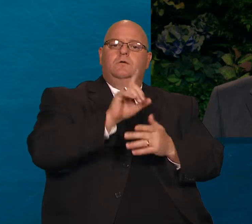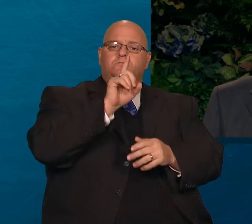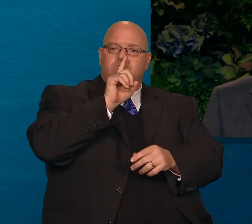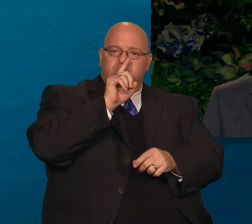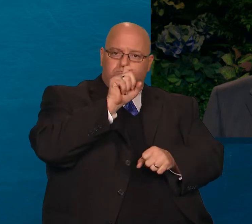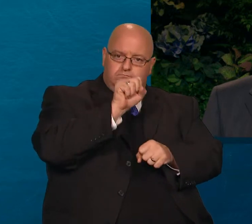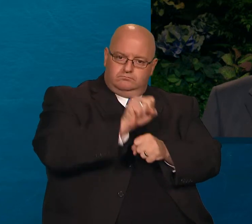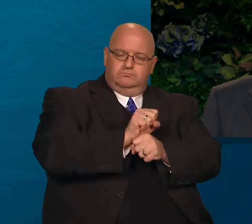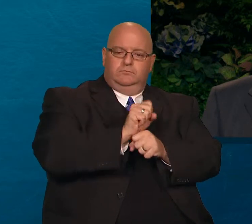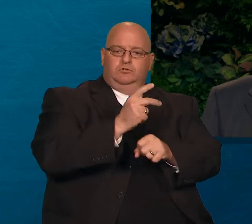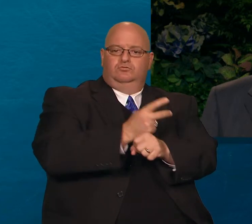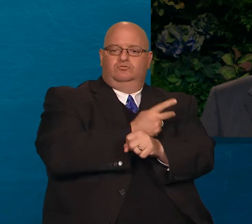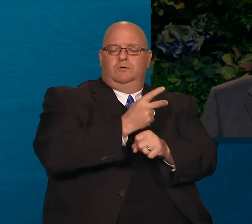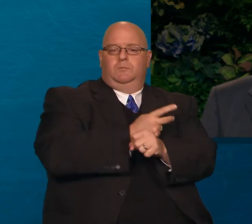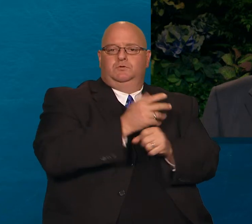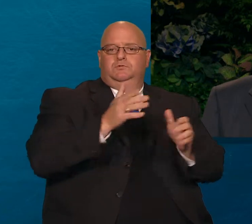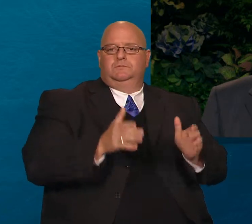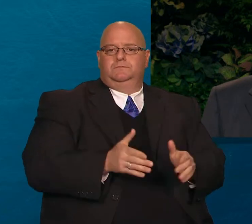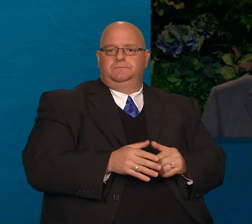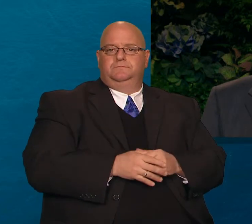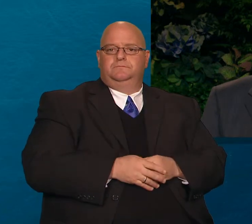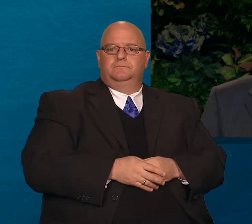true shepherds.